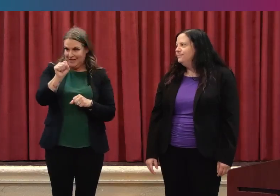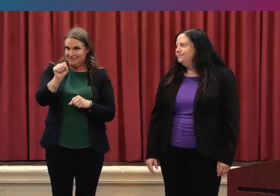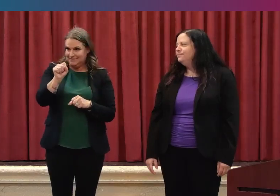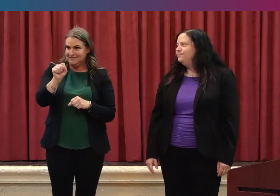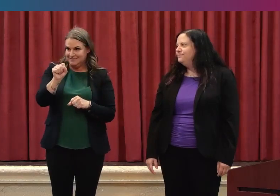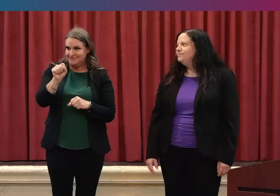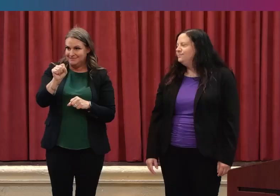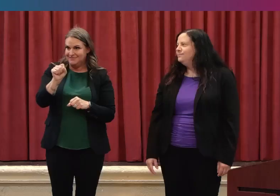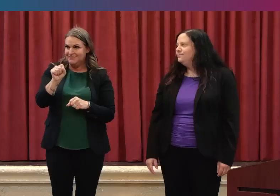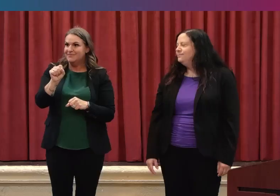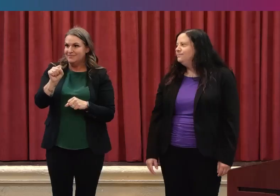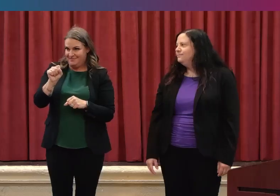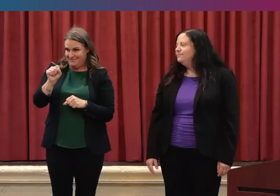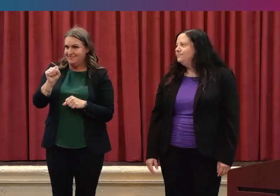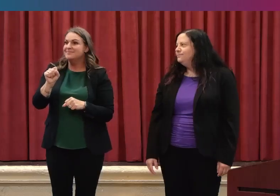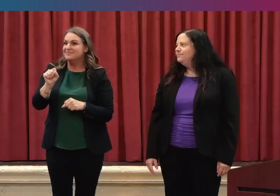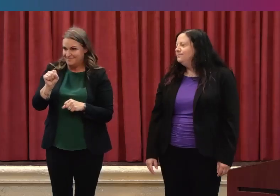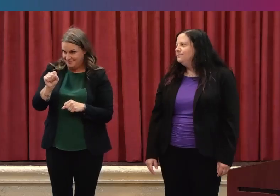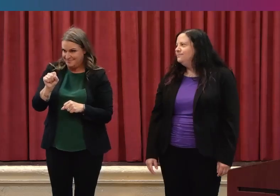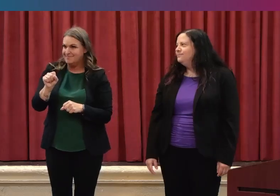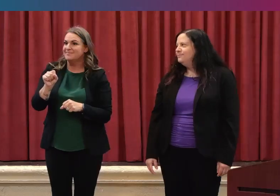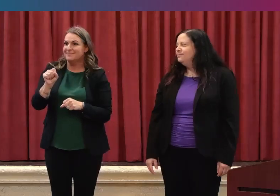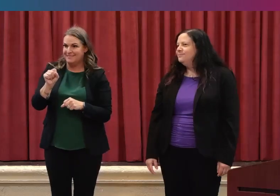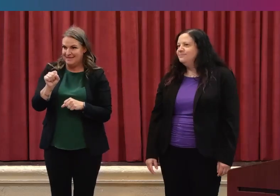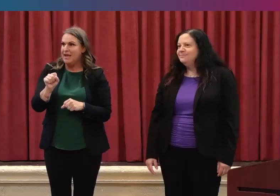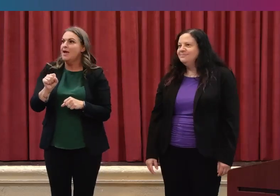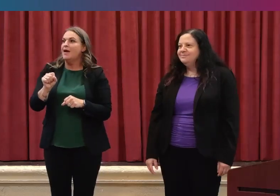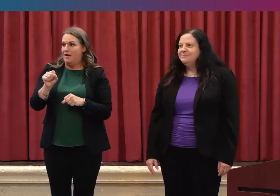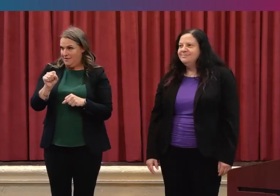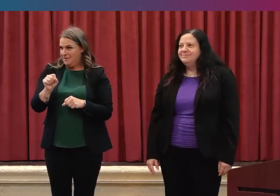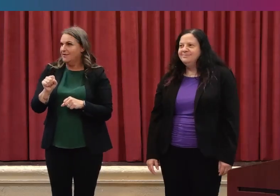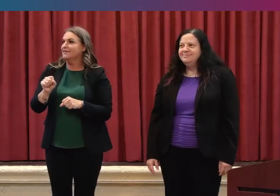So again, 250 freelance interpreters work for LifeSigns.